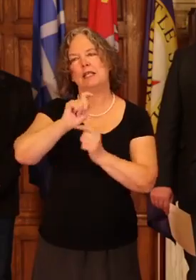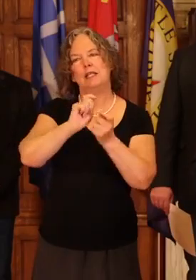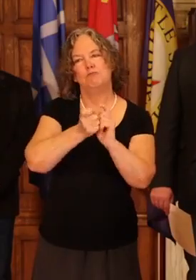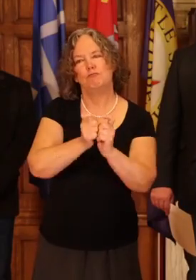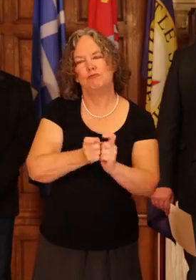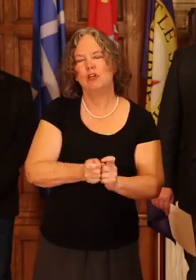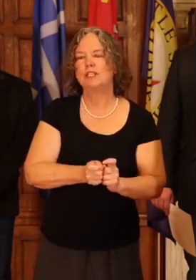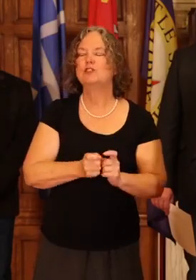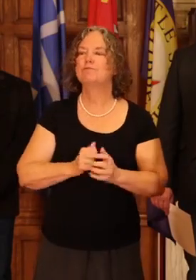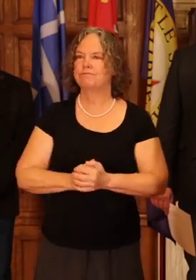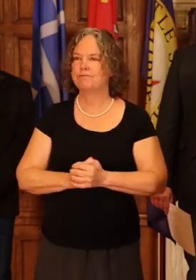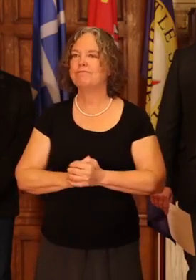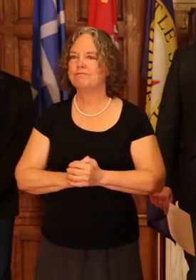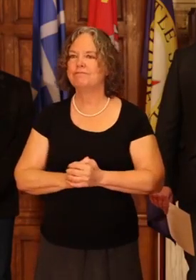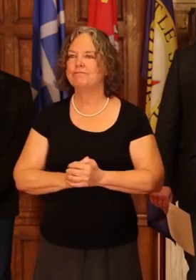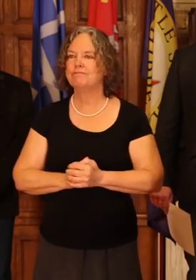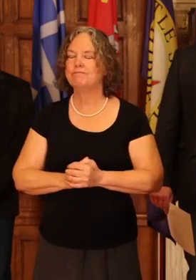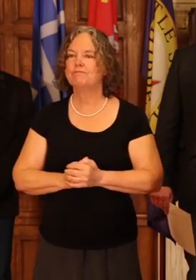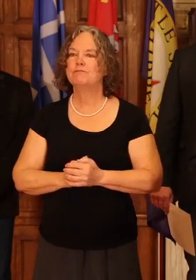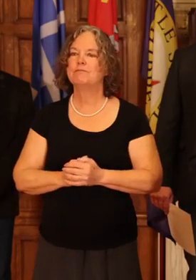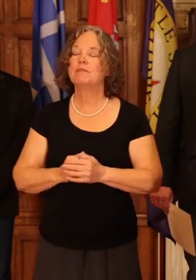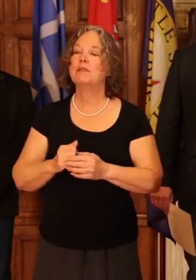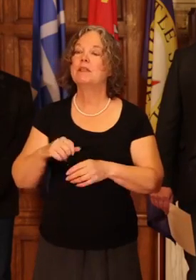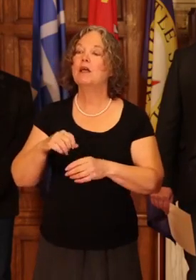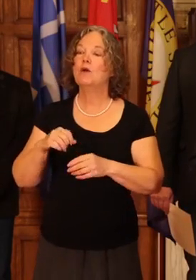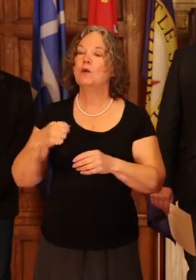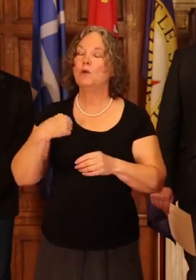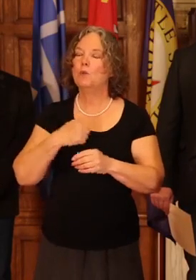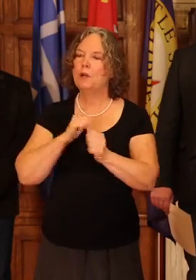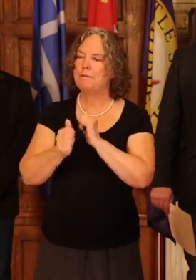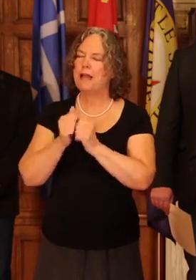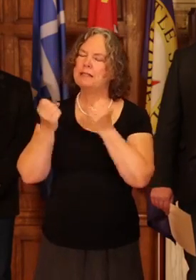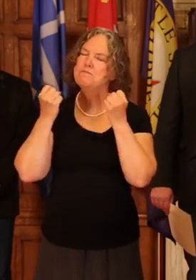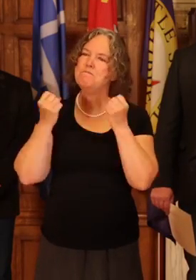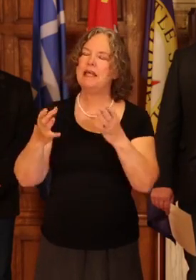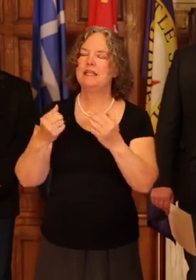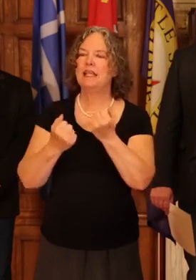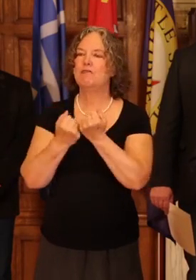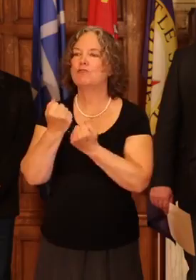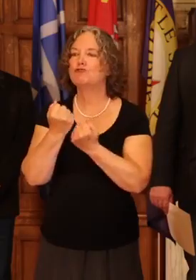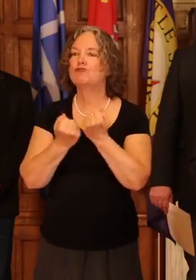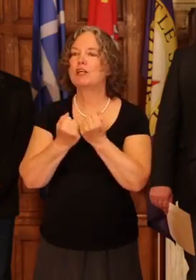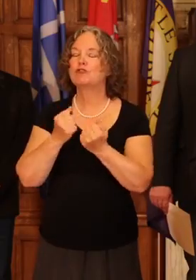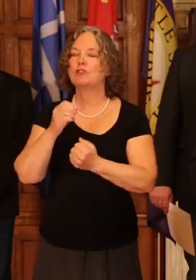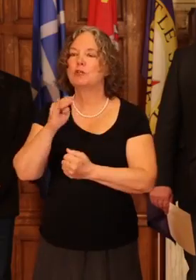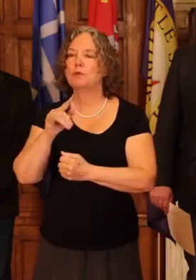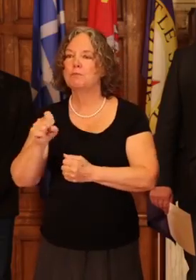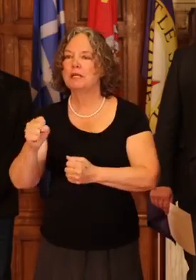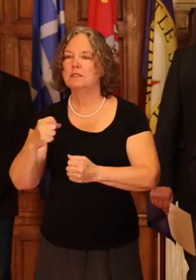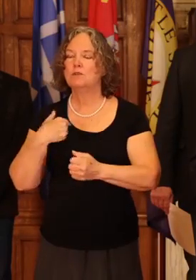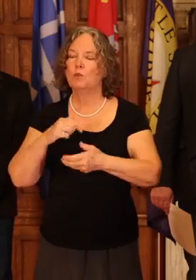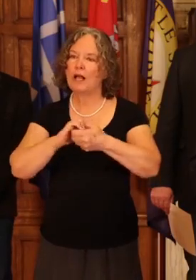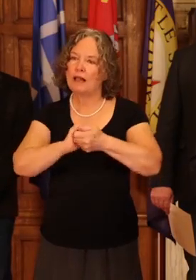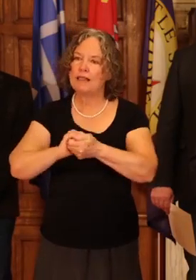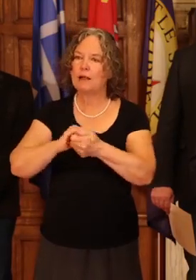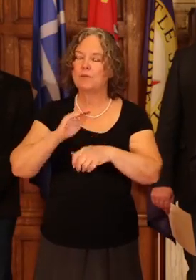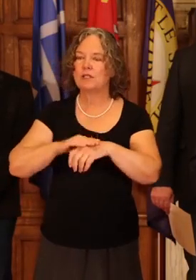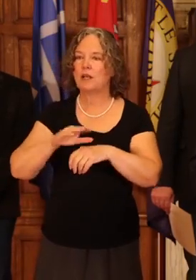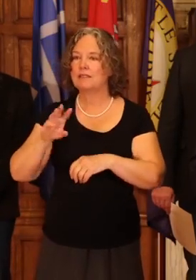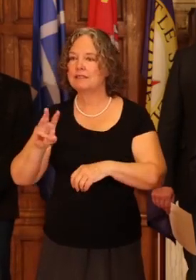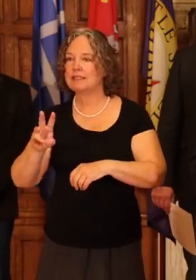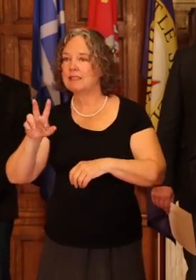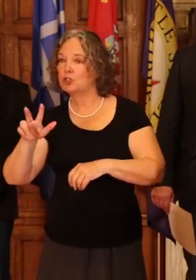to. On bipartisan fashion, we passed numerous infrastructure bills. We collaborated on